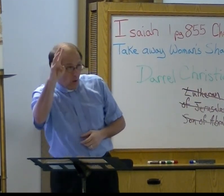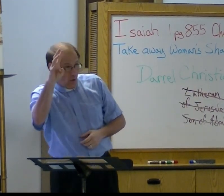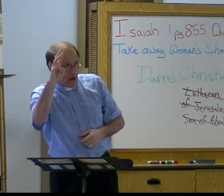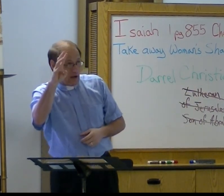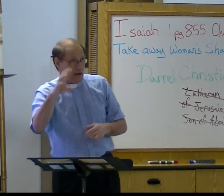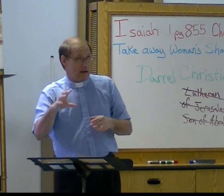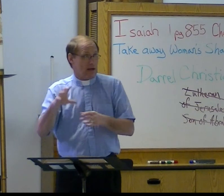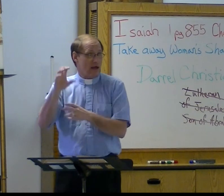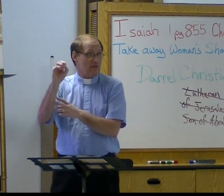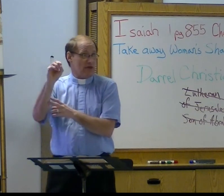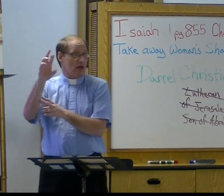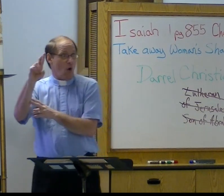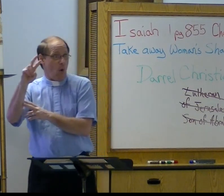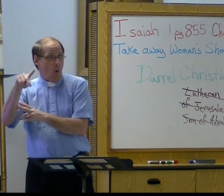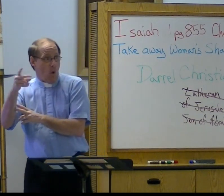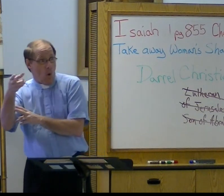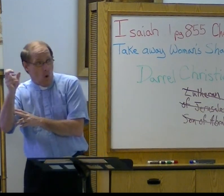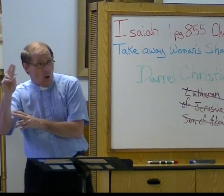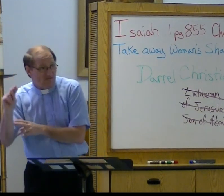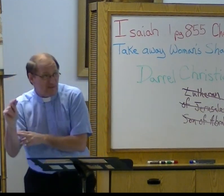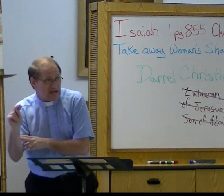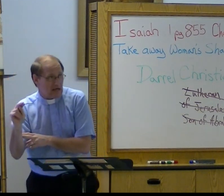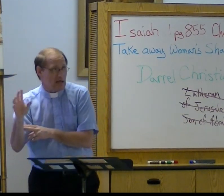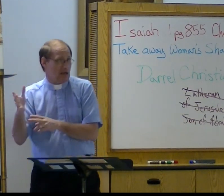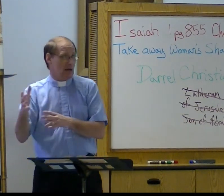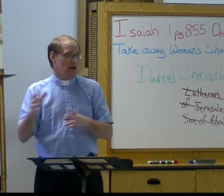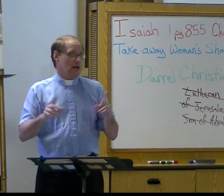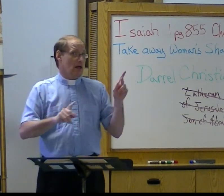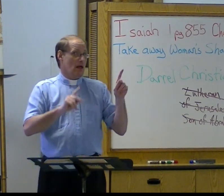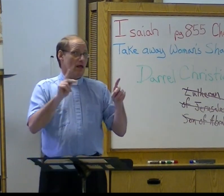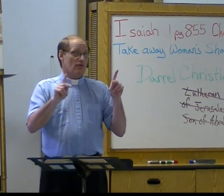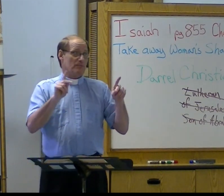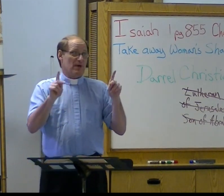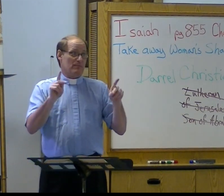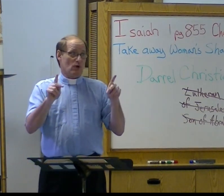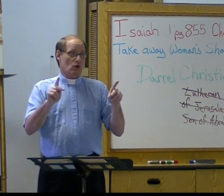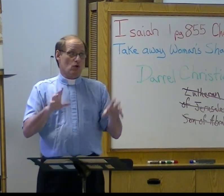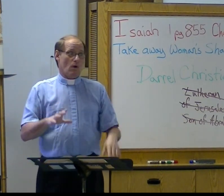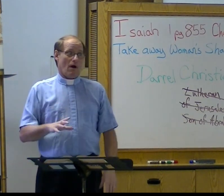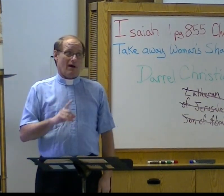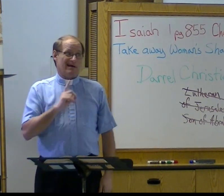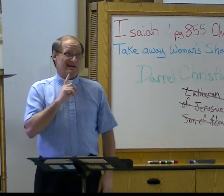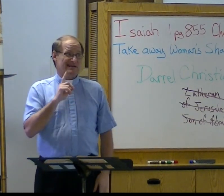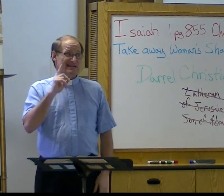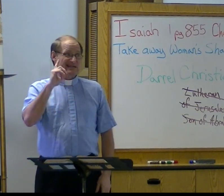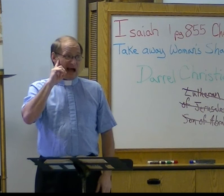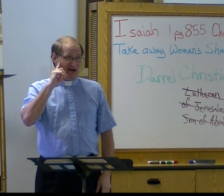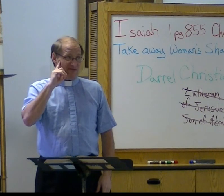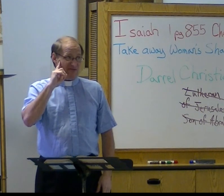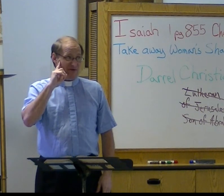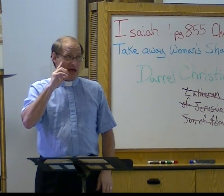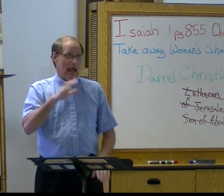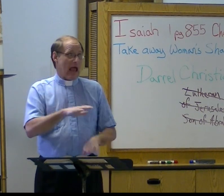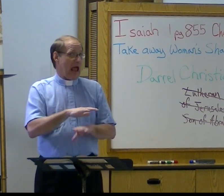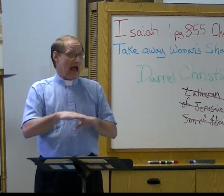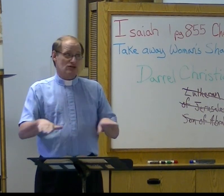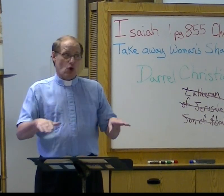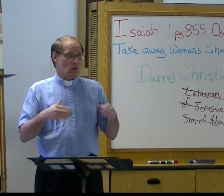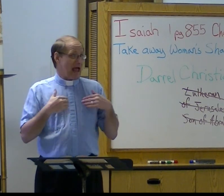widow, the orphan, the people who are deaf and don't